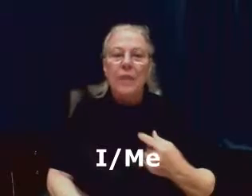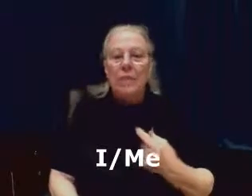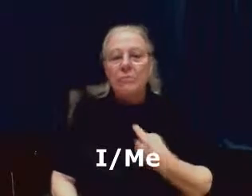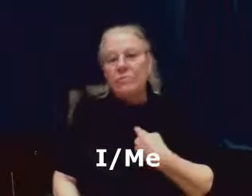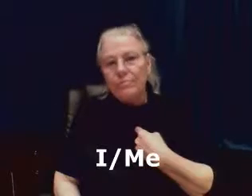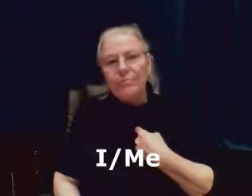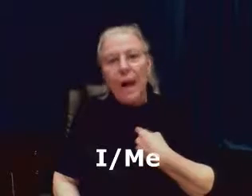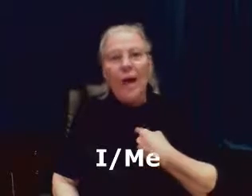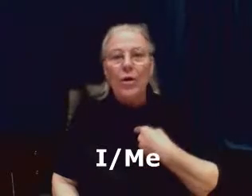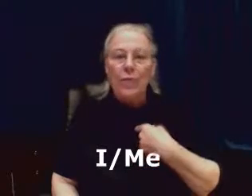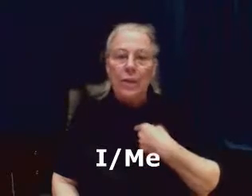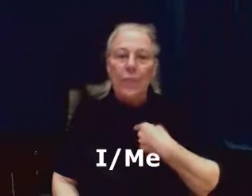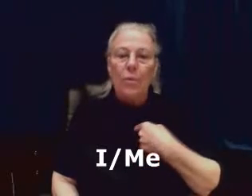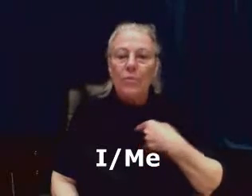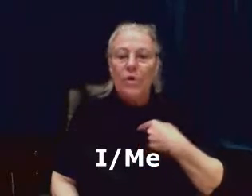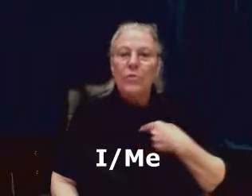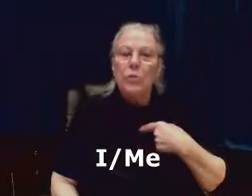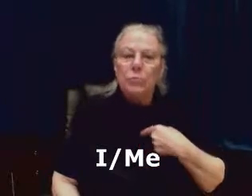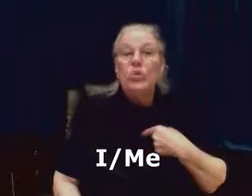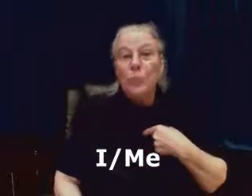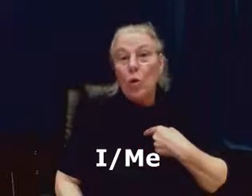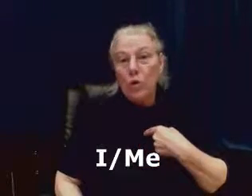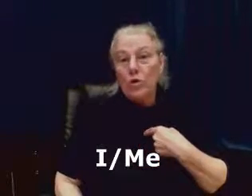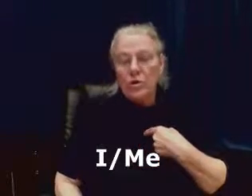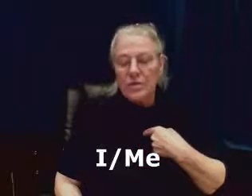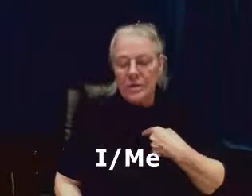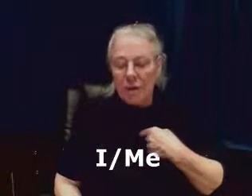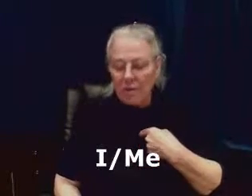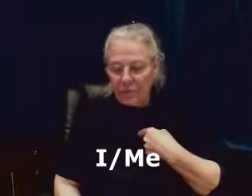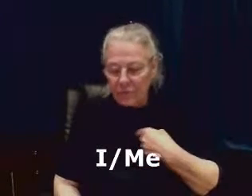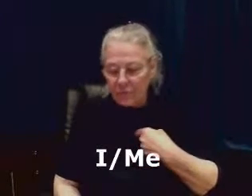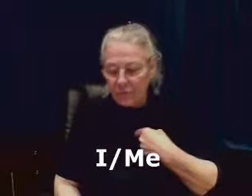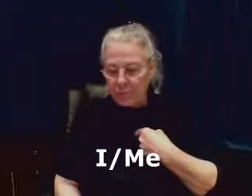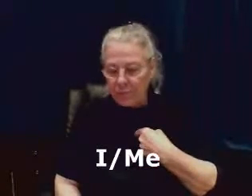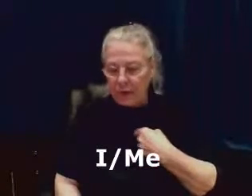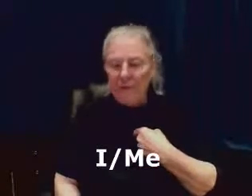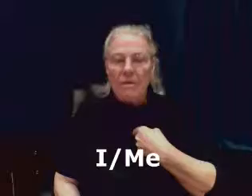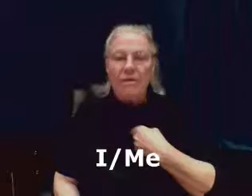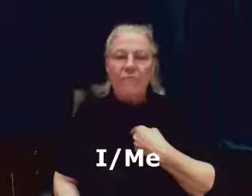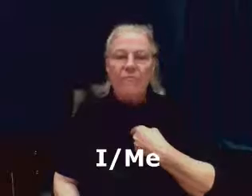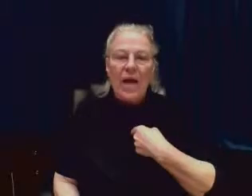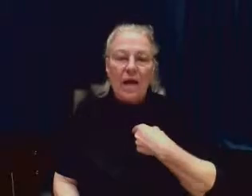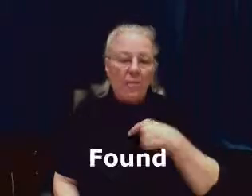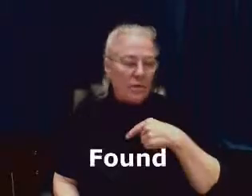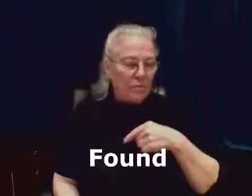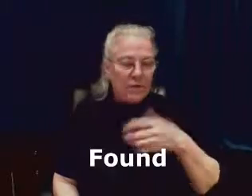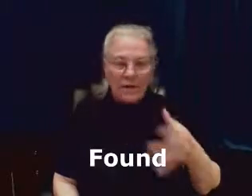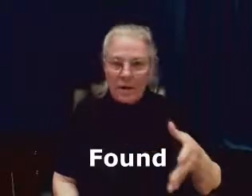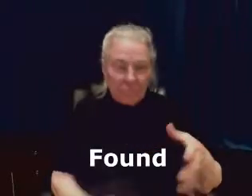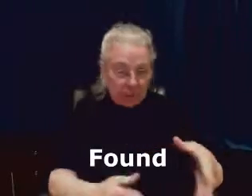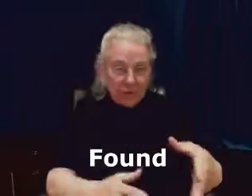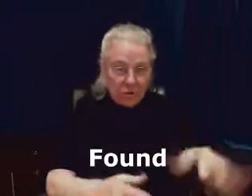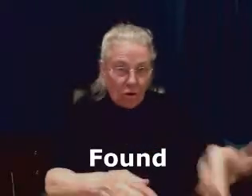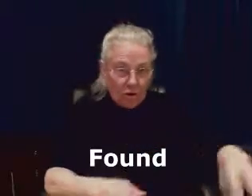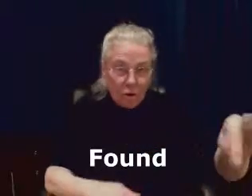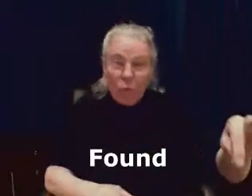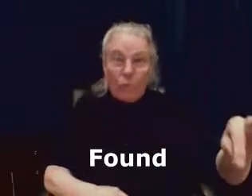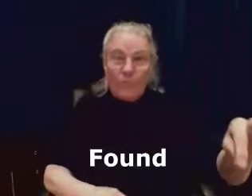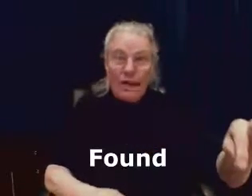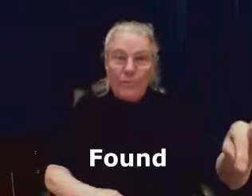and I or me, both of them, you just point to yourself. Found, it's like it's lost. Oh, I